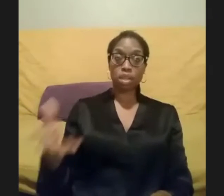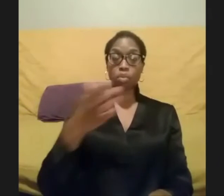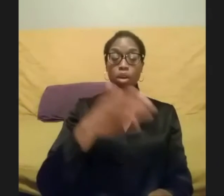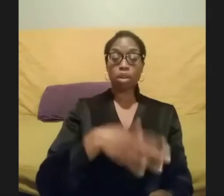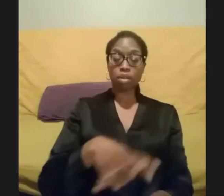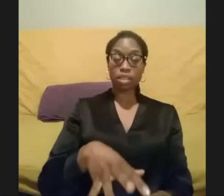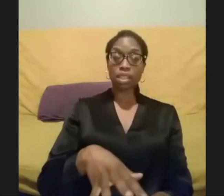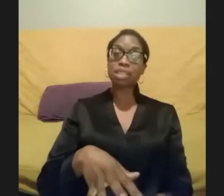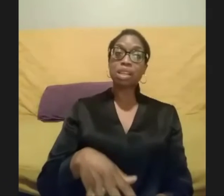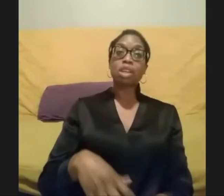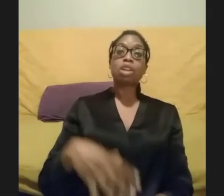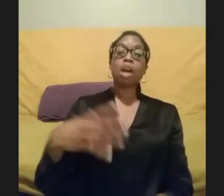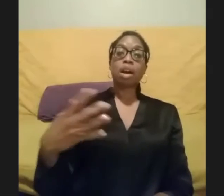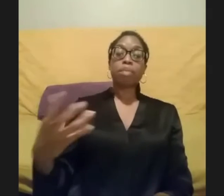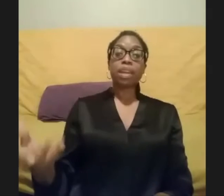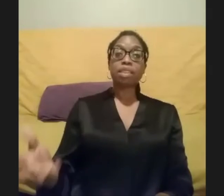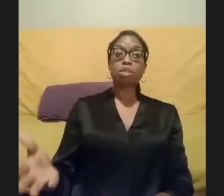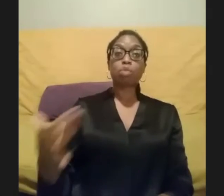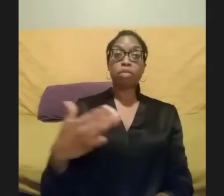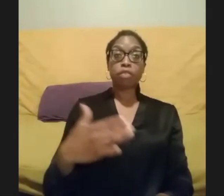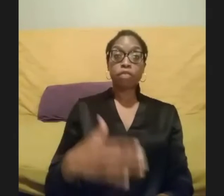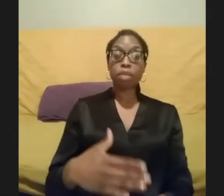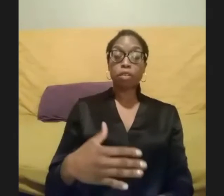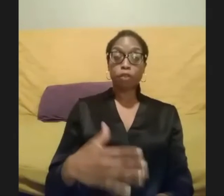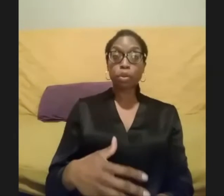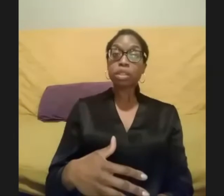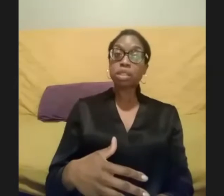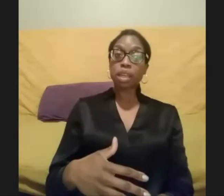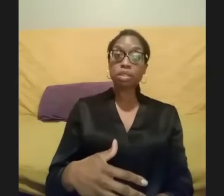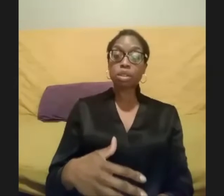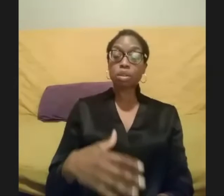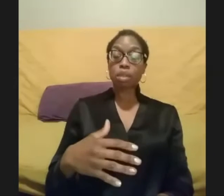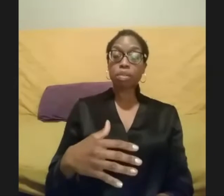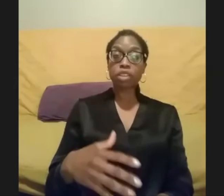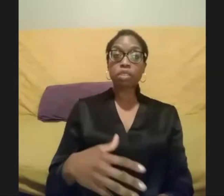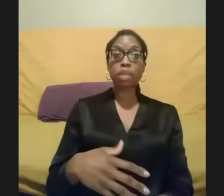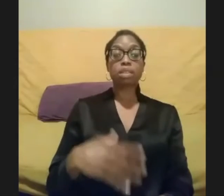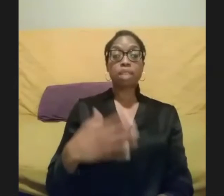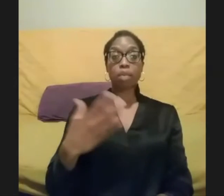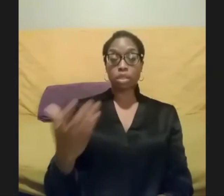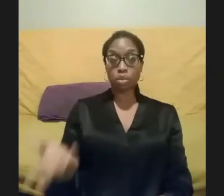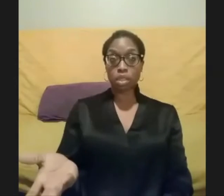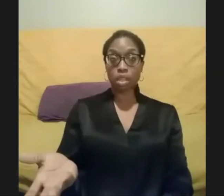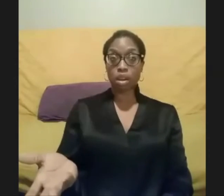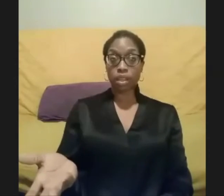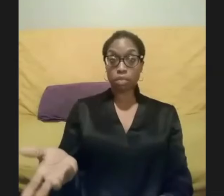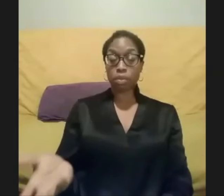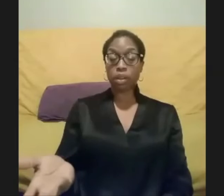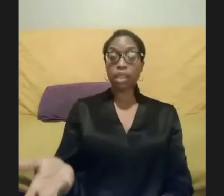are not on this list. And again, this was more of a female-focused cancer prevention, because that was who was in the audience primarily.